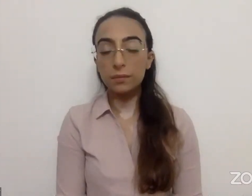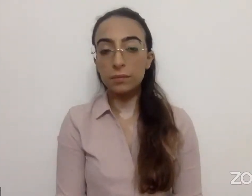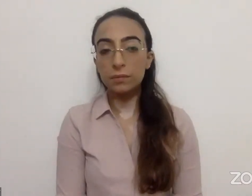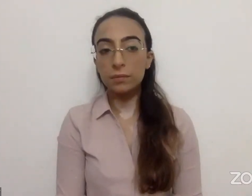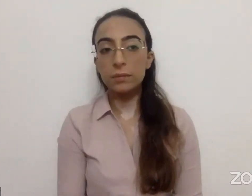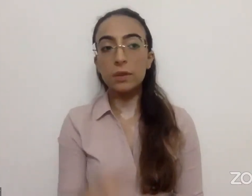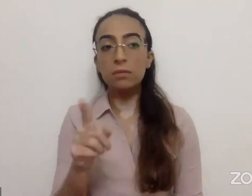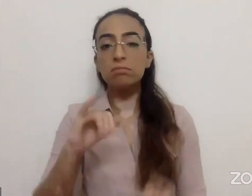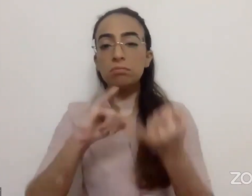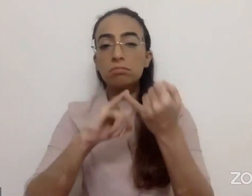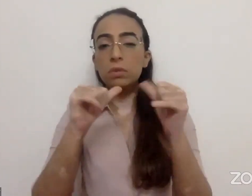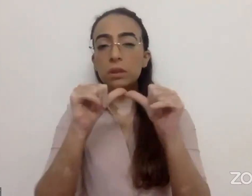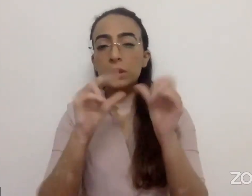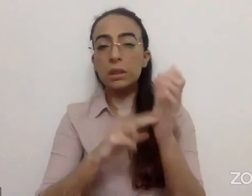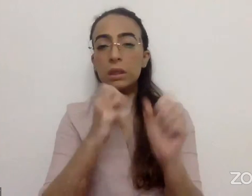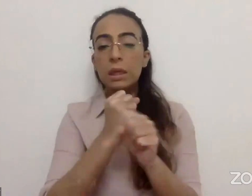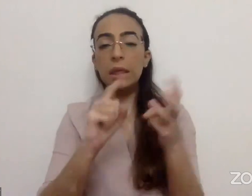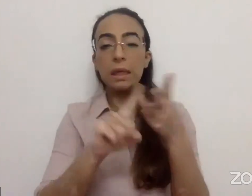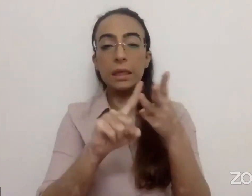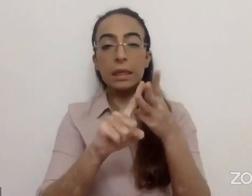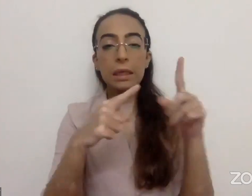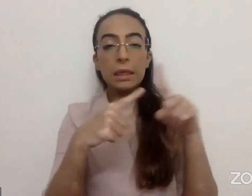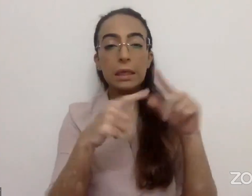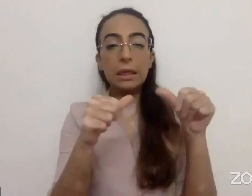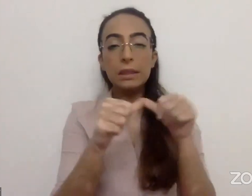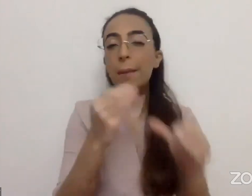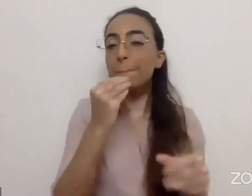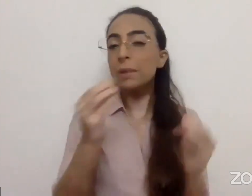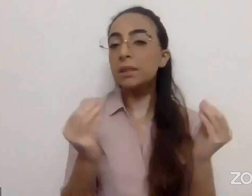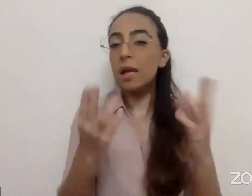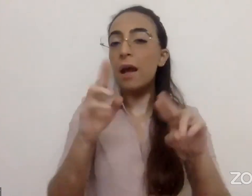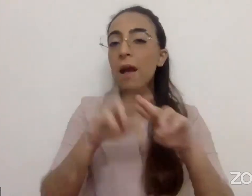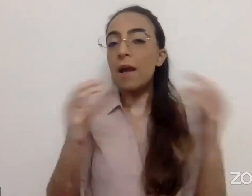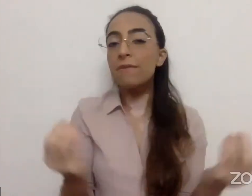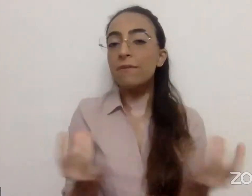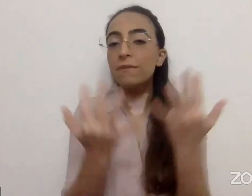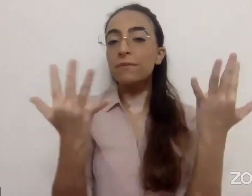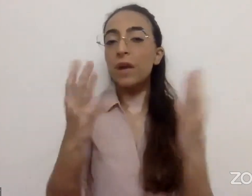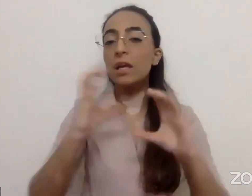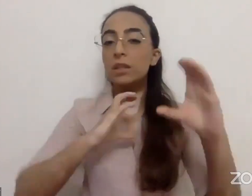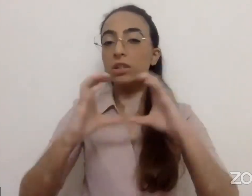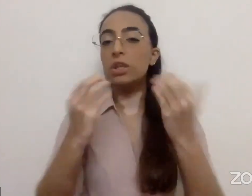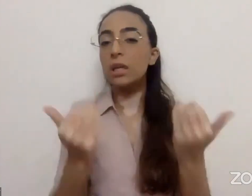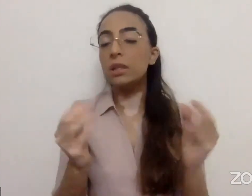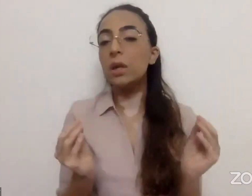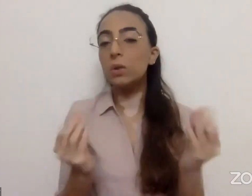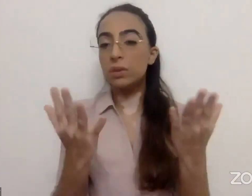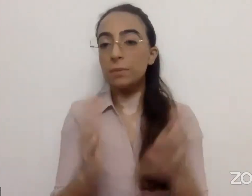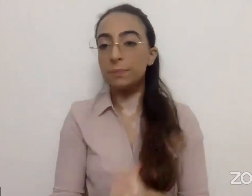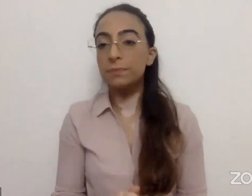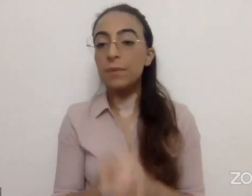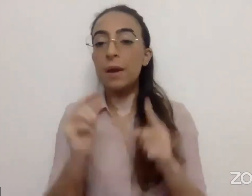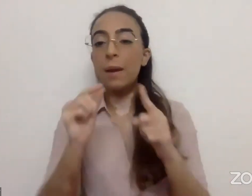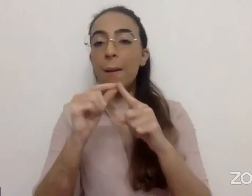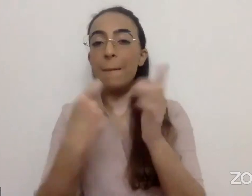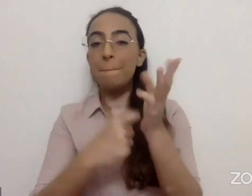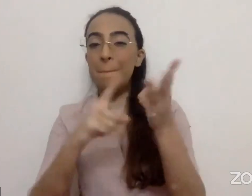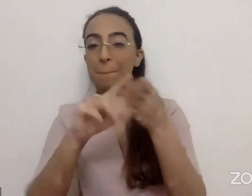Sangeeta ma'am, can we start fireside chat? Okay, sure. Yeah, Mr. Premji is here.